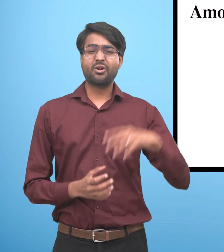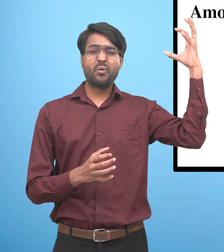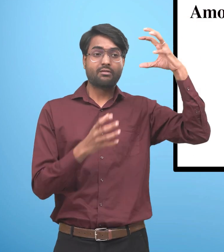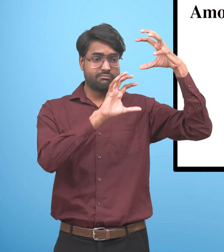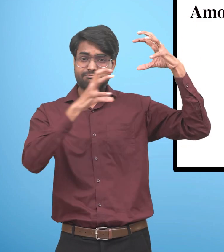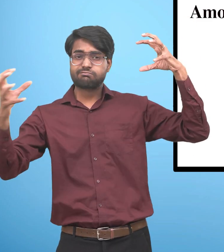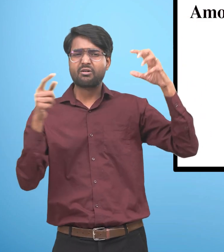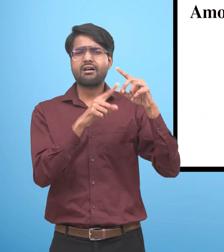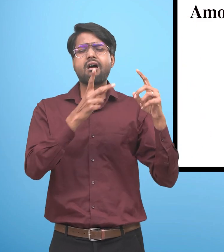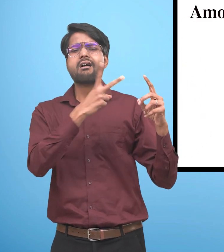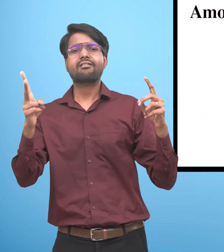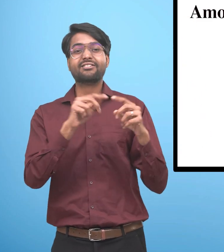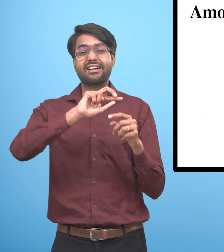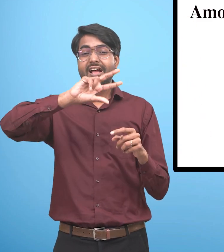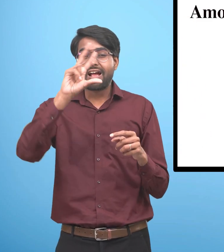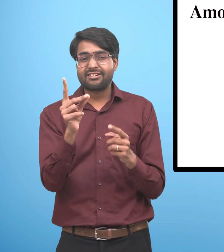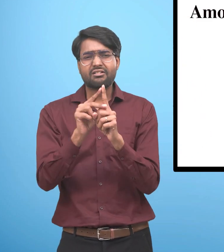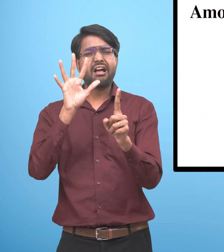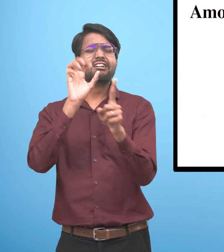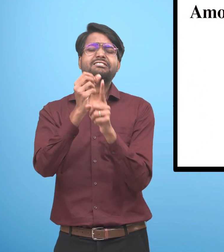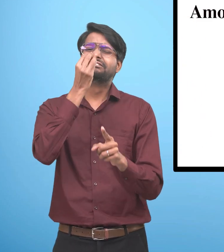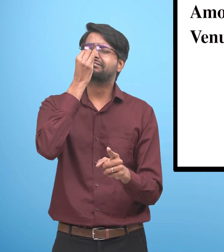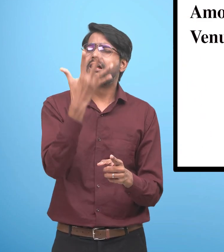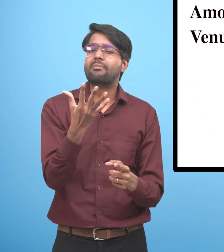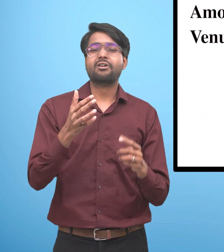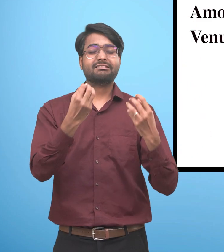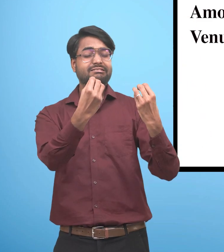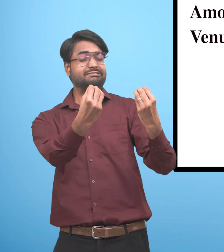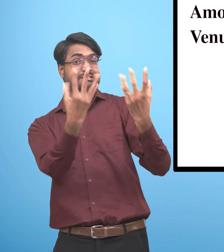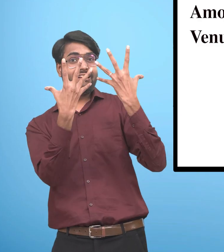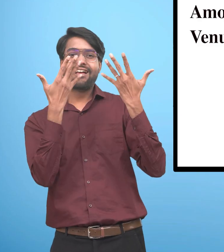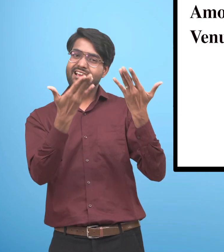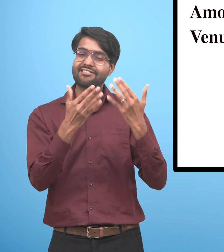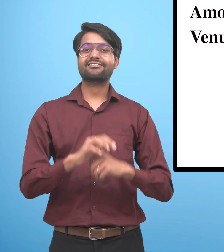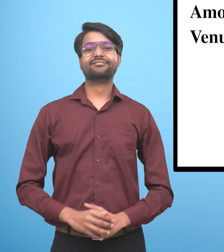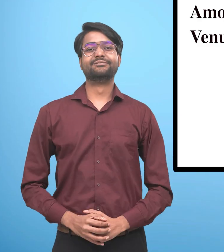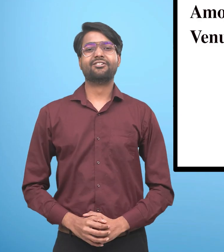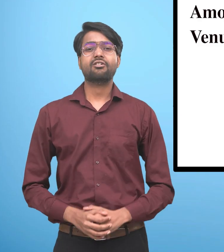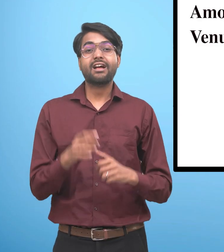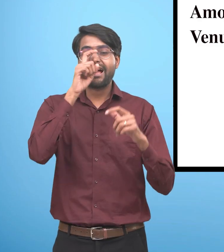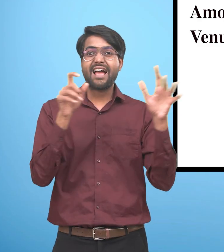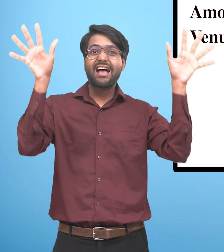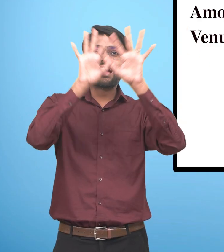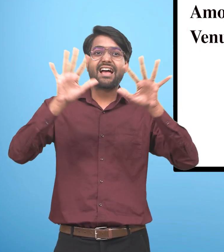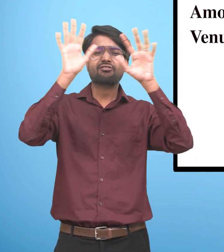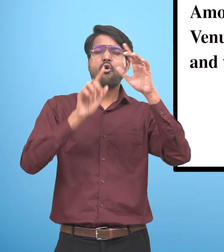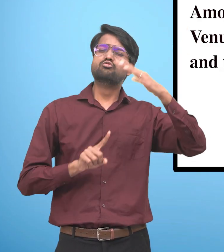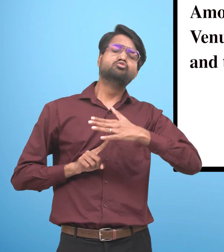the planets, it is easiest to identify Venus, which is very bright. After the Sun and the